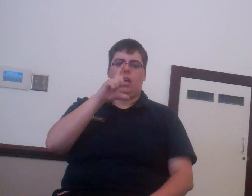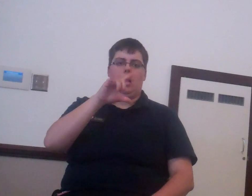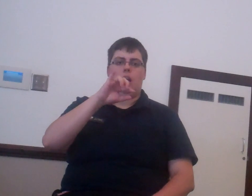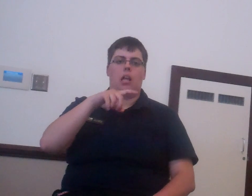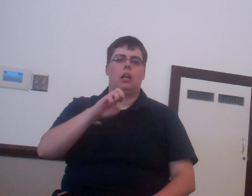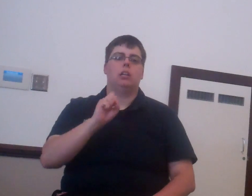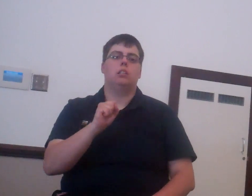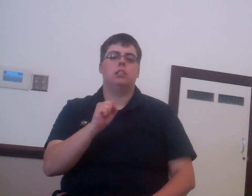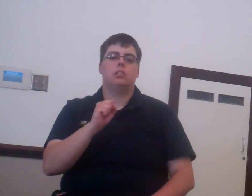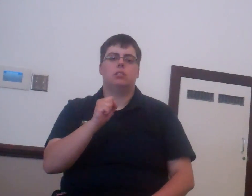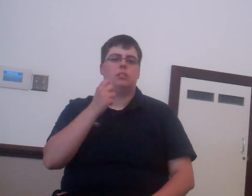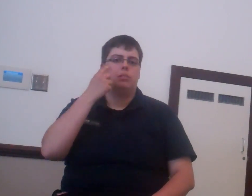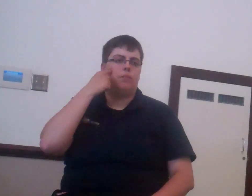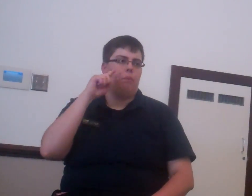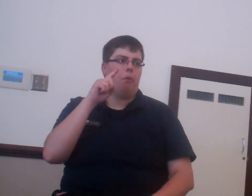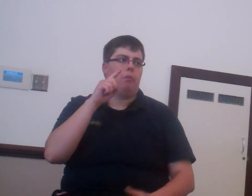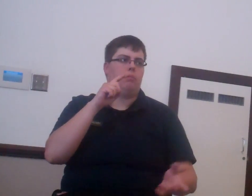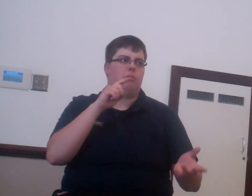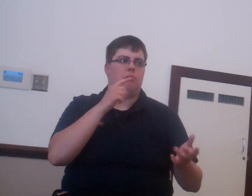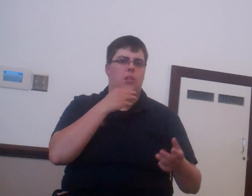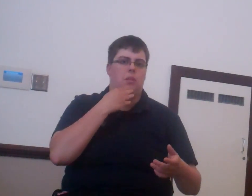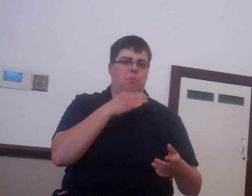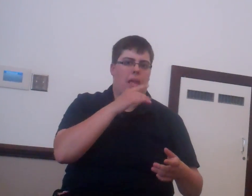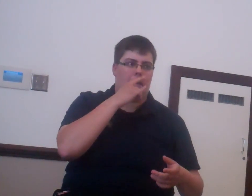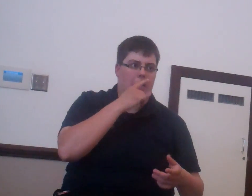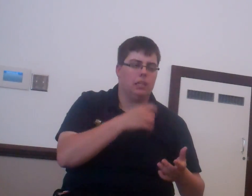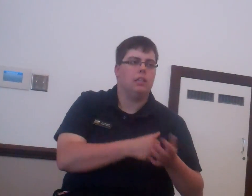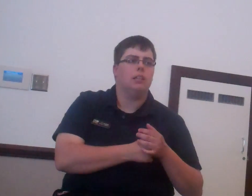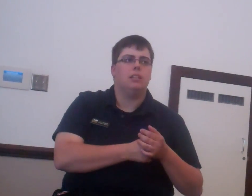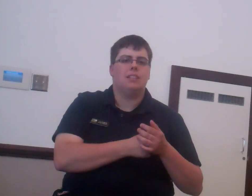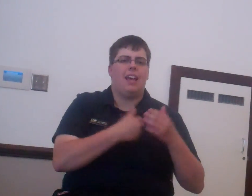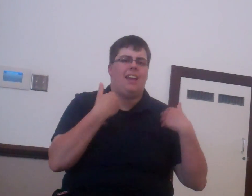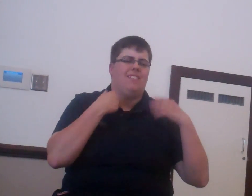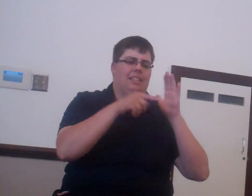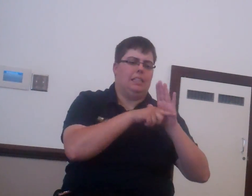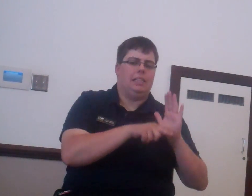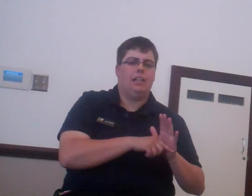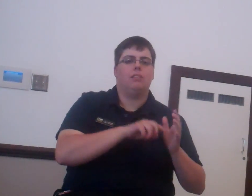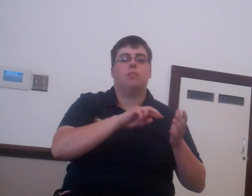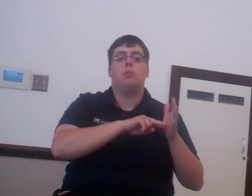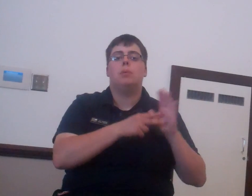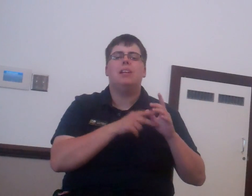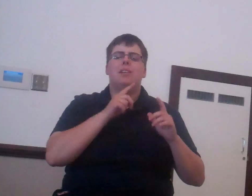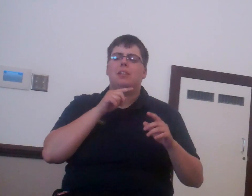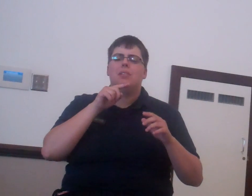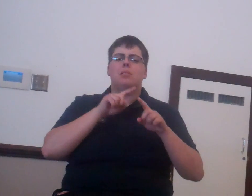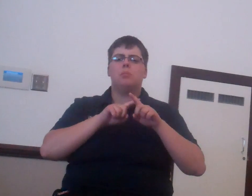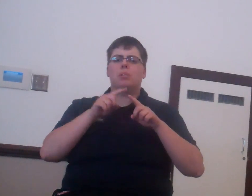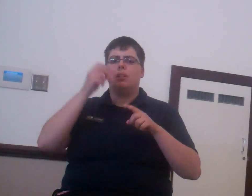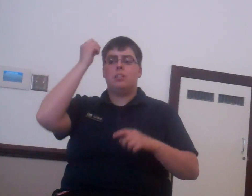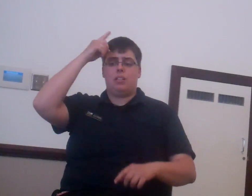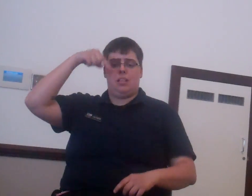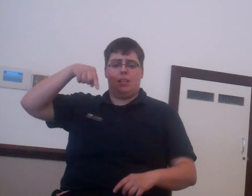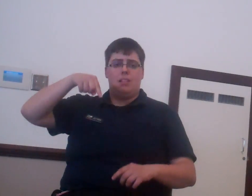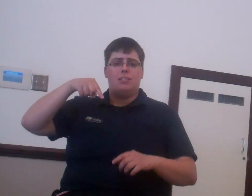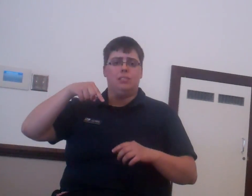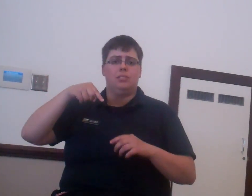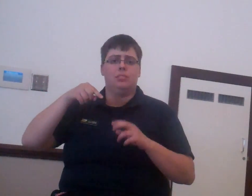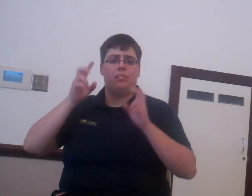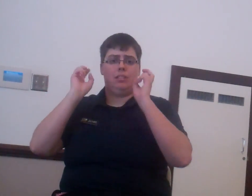connotation sometimes. But it's not really meant to be that in this context. It just means these are people who see each other a lot, talk to each other a